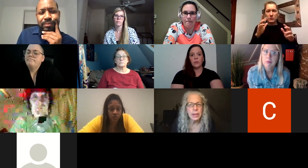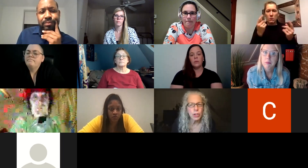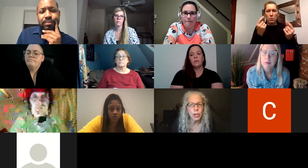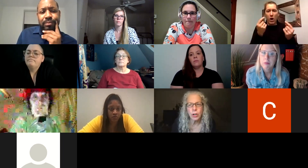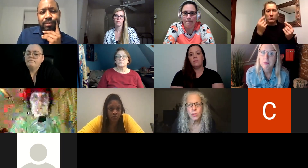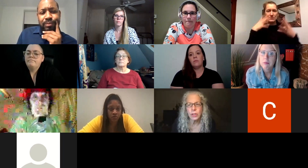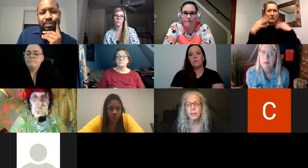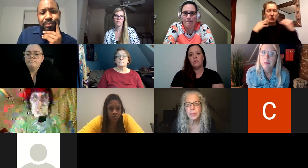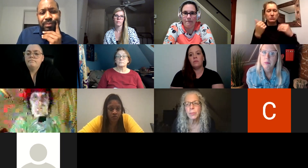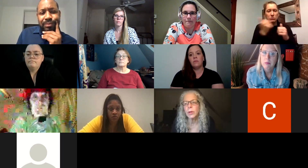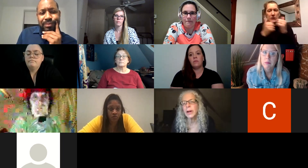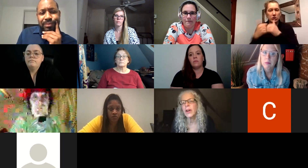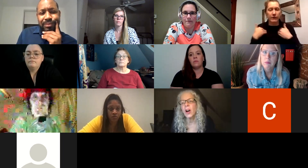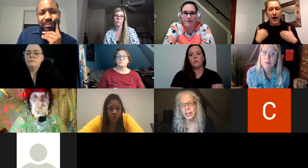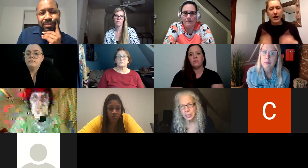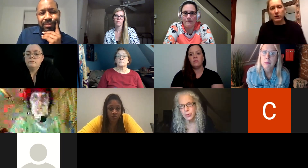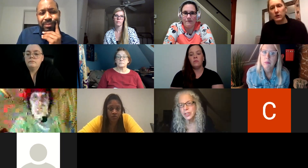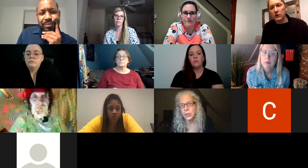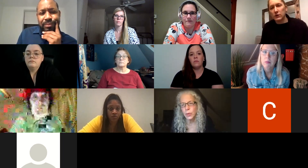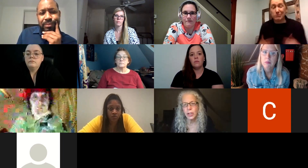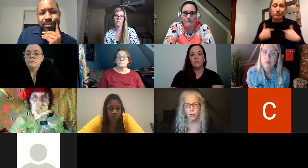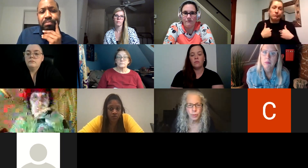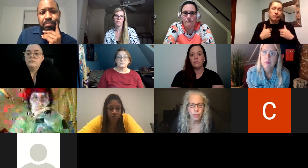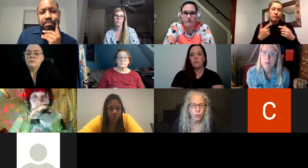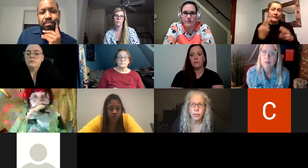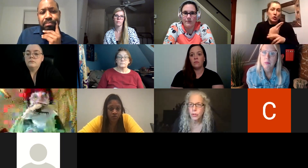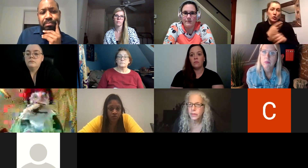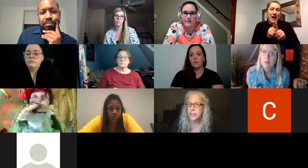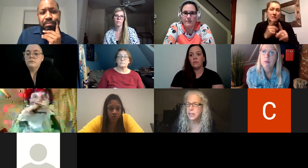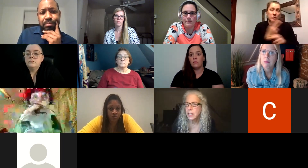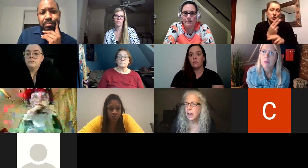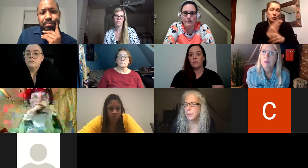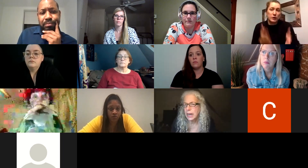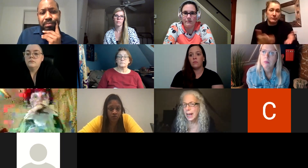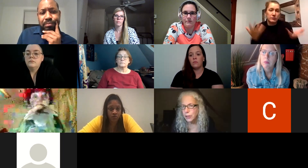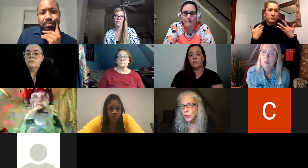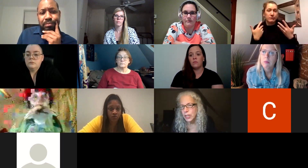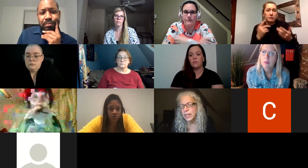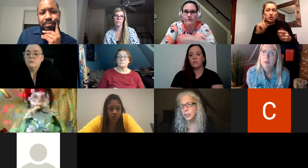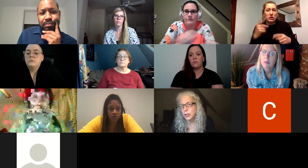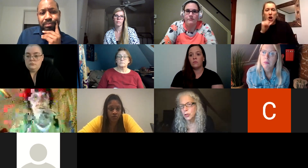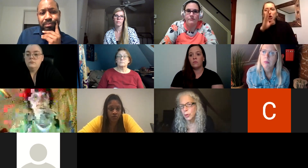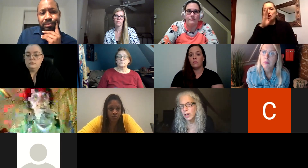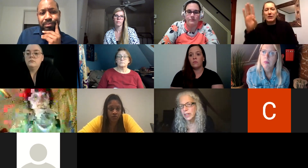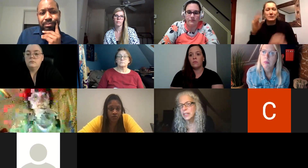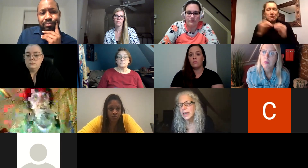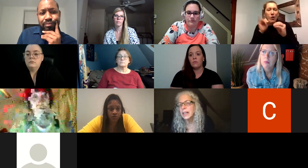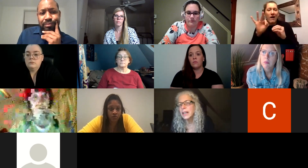to know a little bit more about our experiences with the interpreter referral service. I mean, I use it as a consumer, obviously.